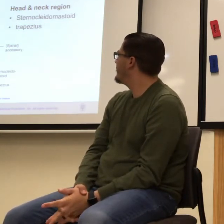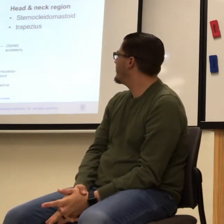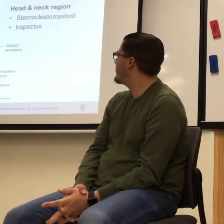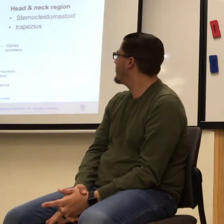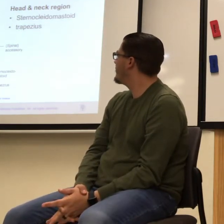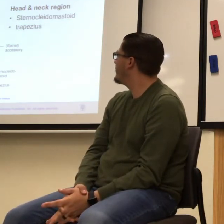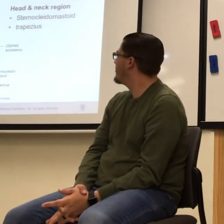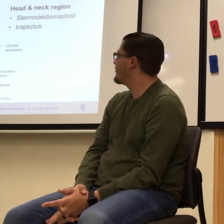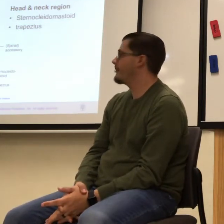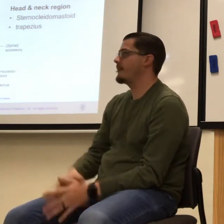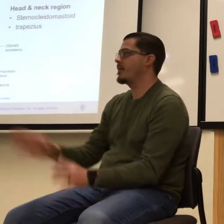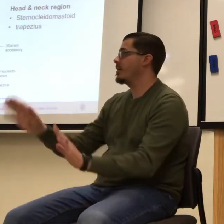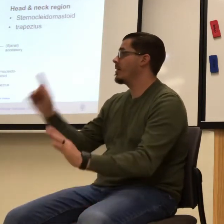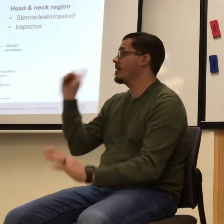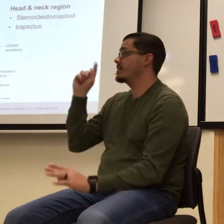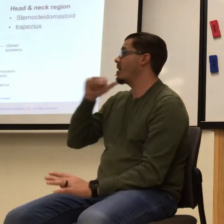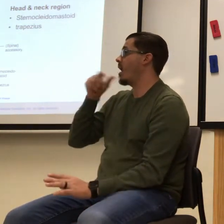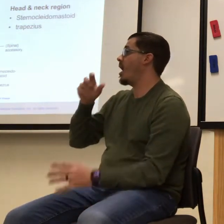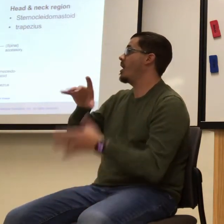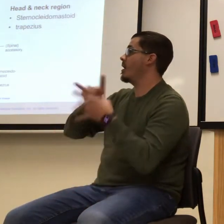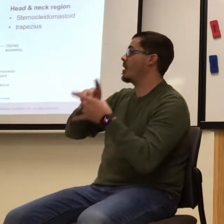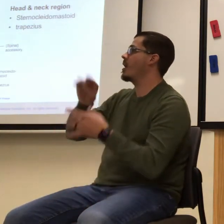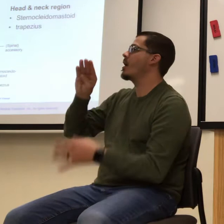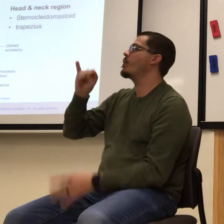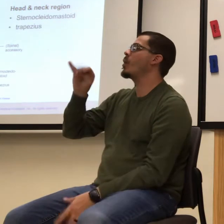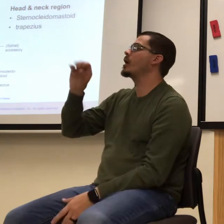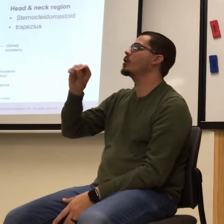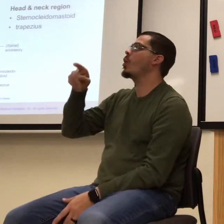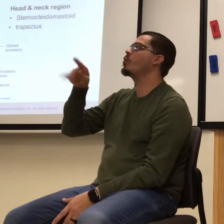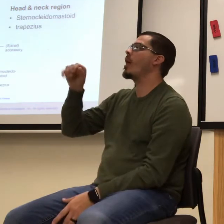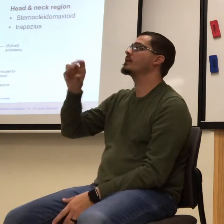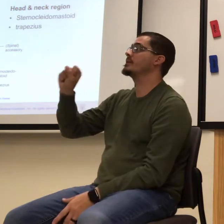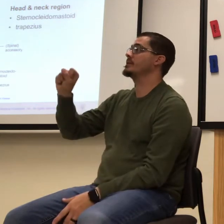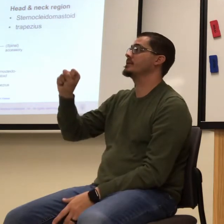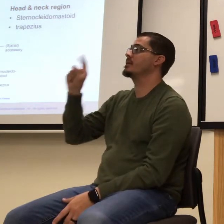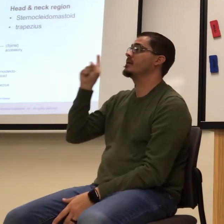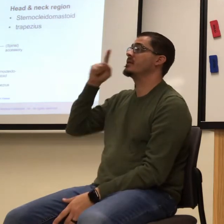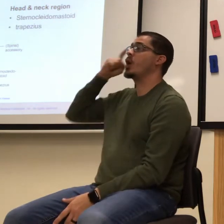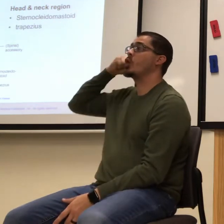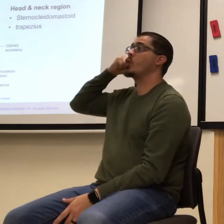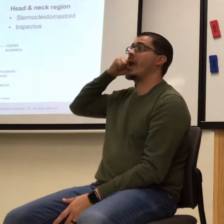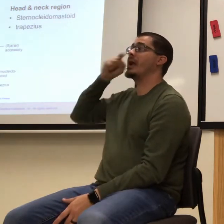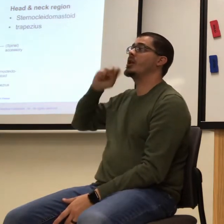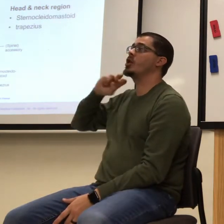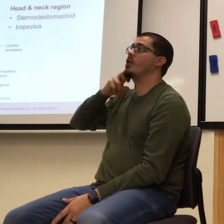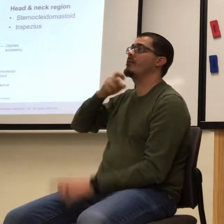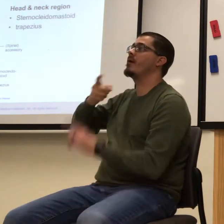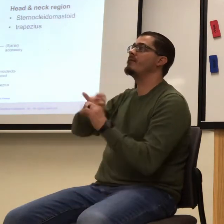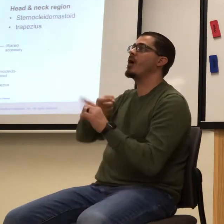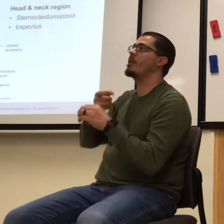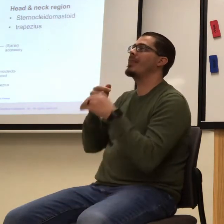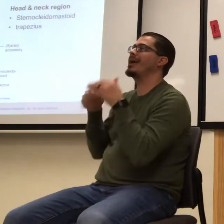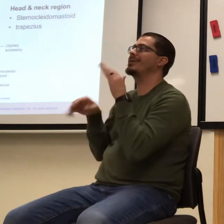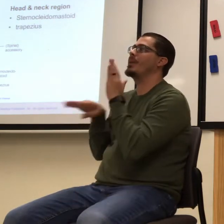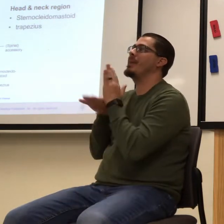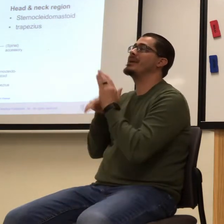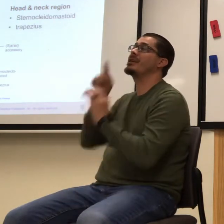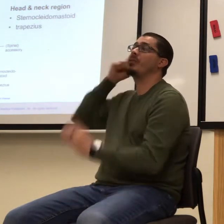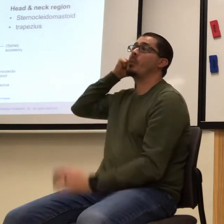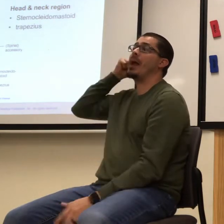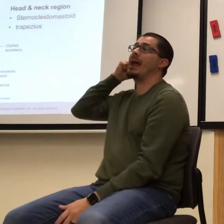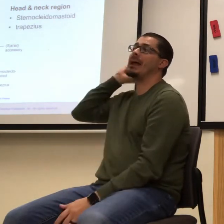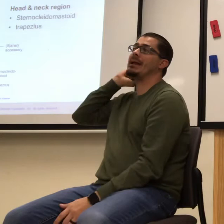So these are not of the brachial plexus. This nerve is actually a cranial nerve. Cranial nerves emerge from the base of the brain. And this one,